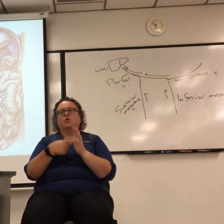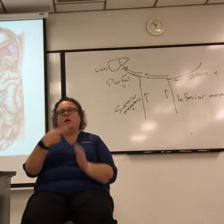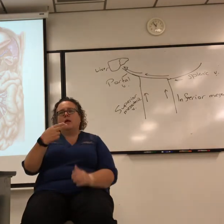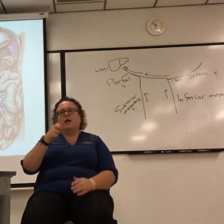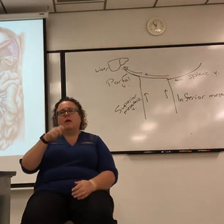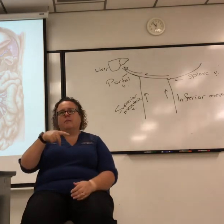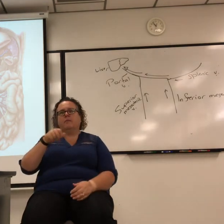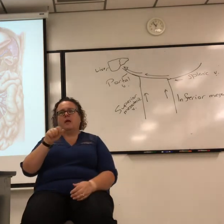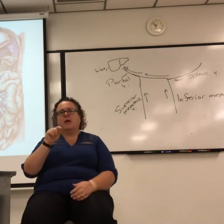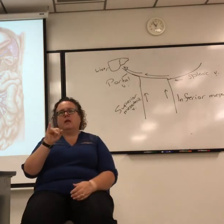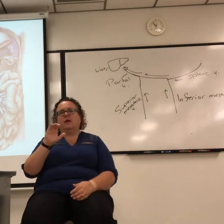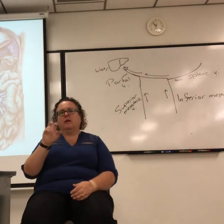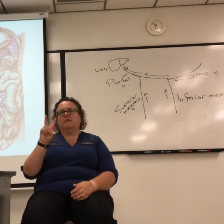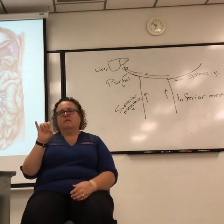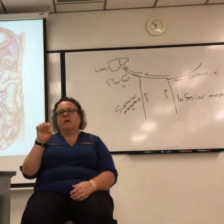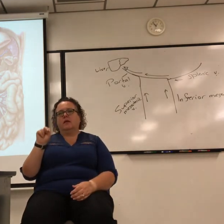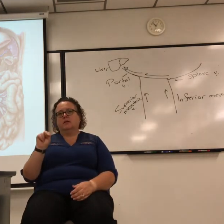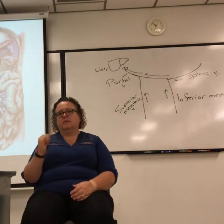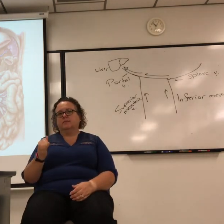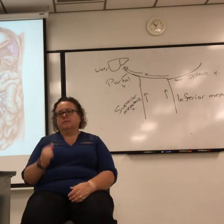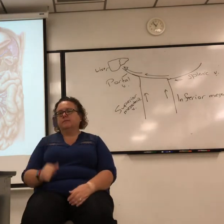Oops.